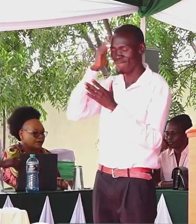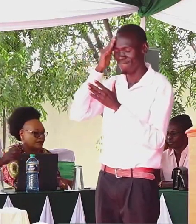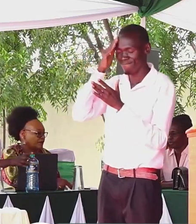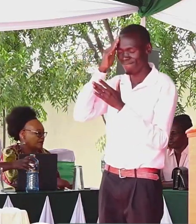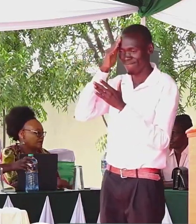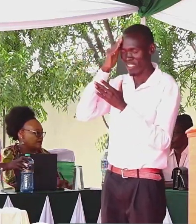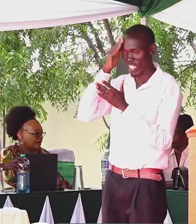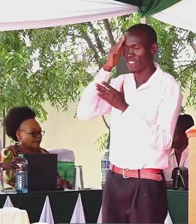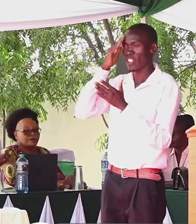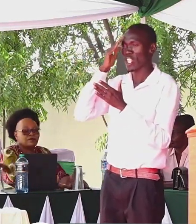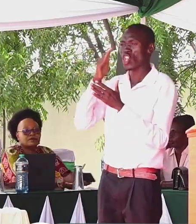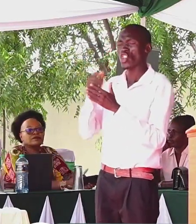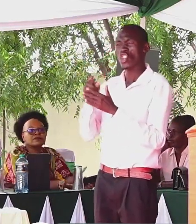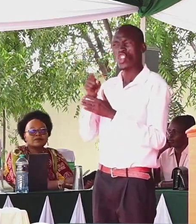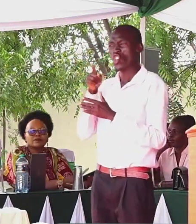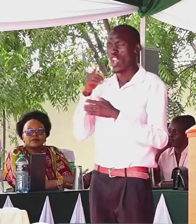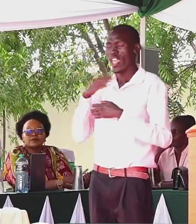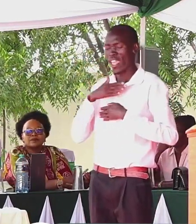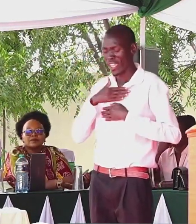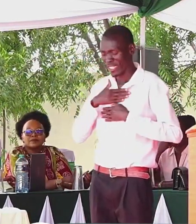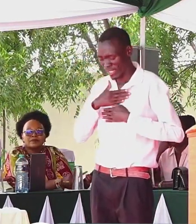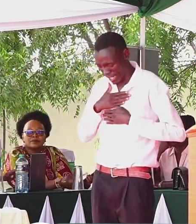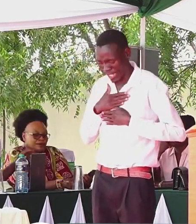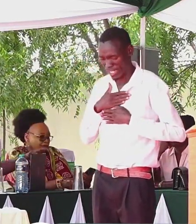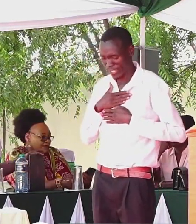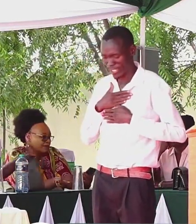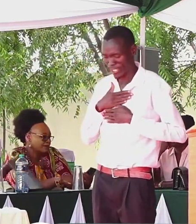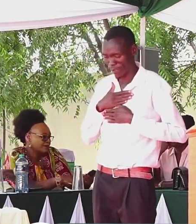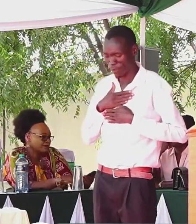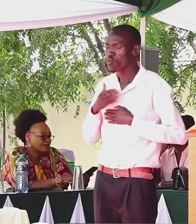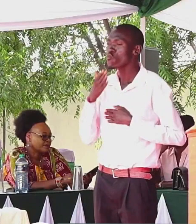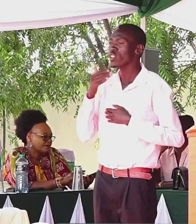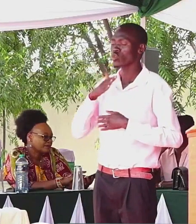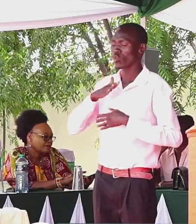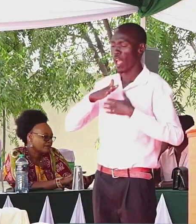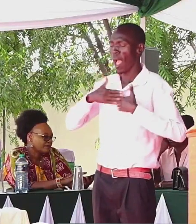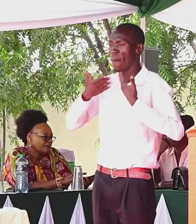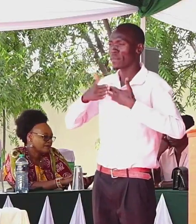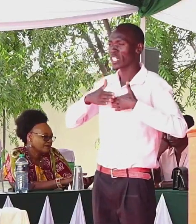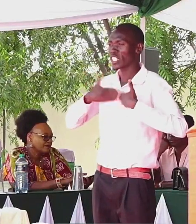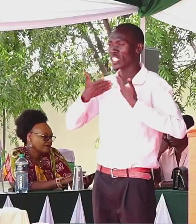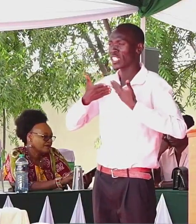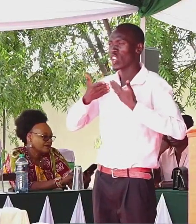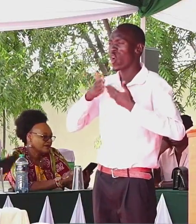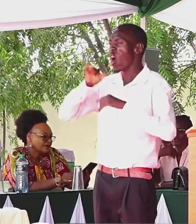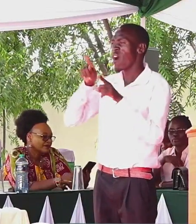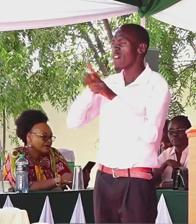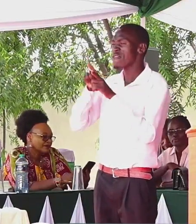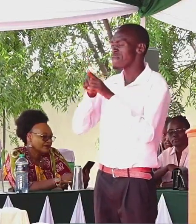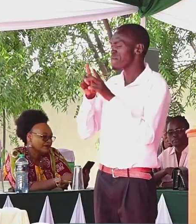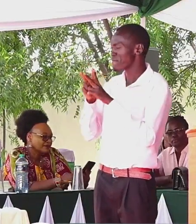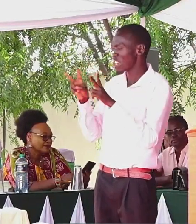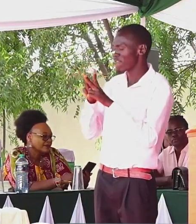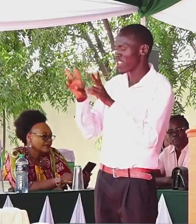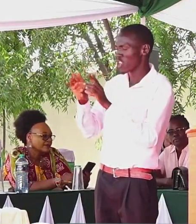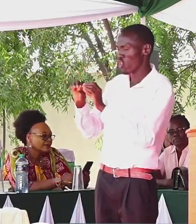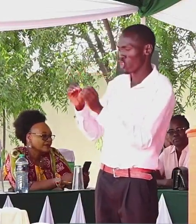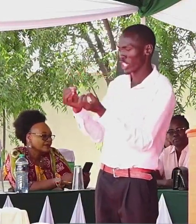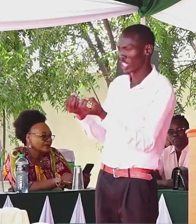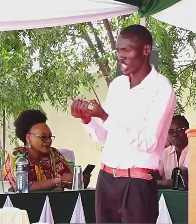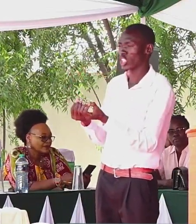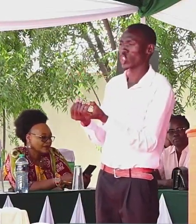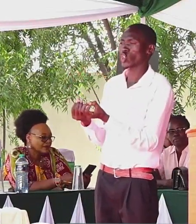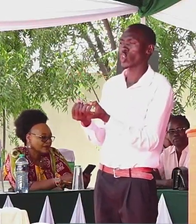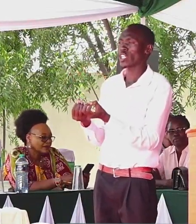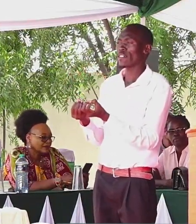Your Excellency, we would wish to appreciate our very crucial partners,